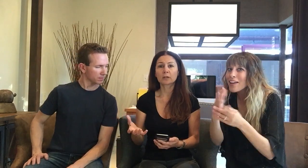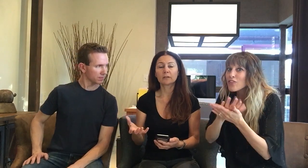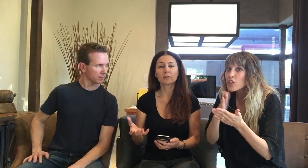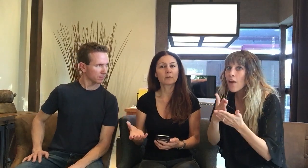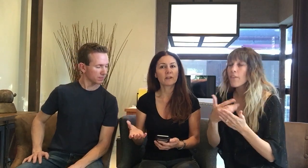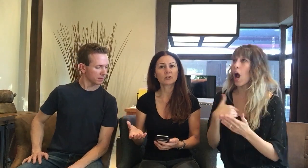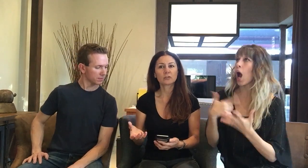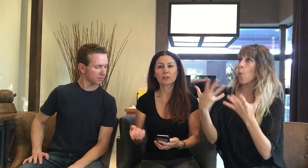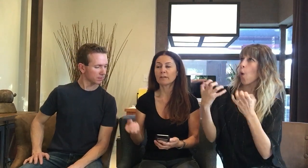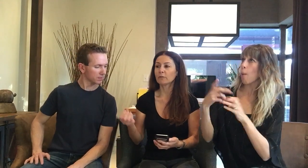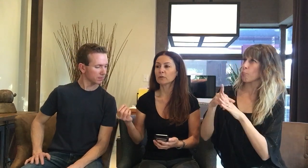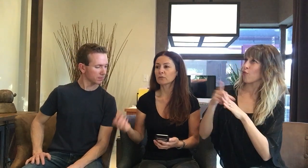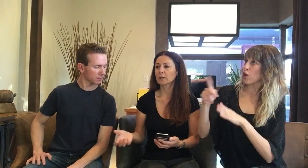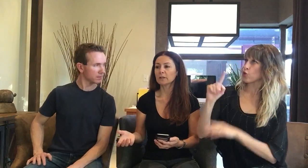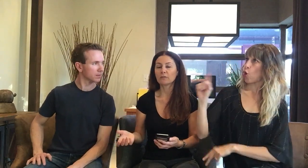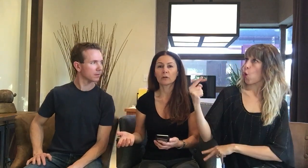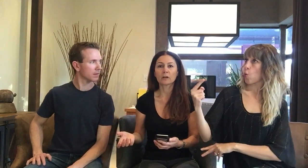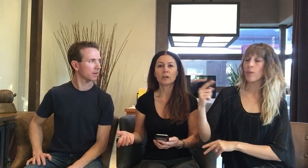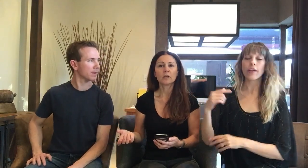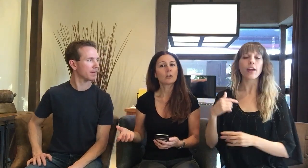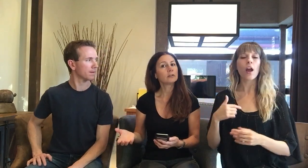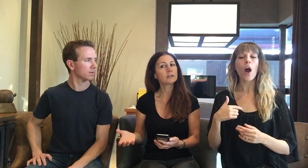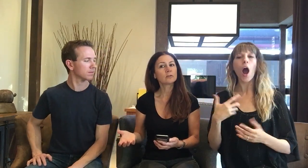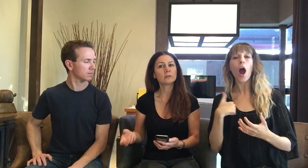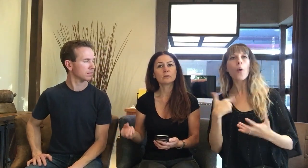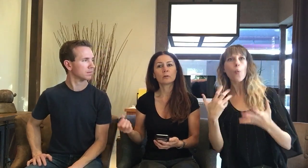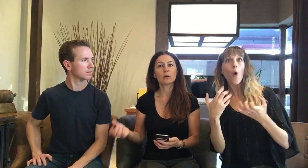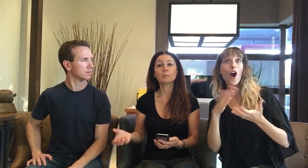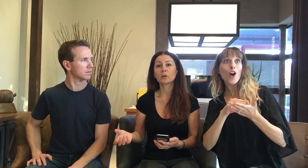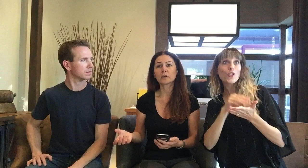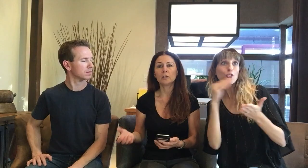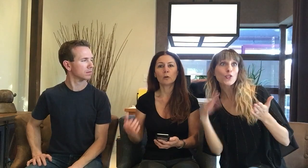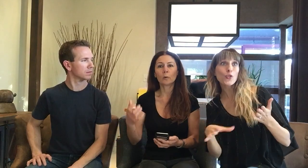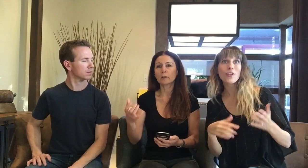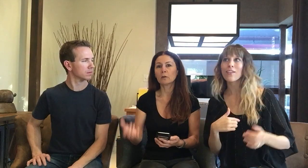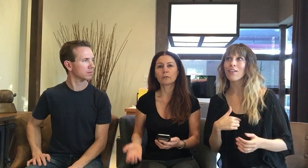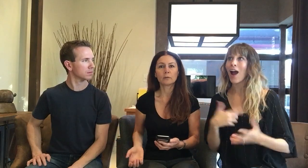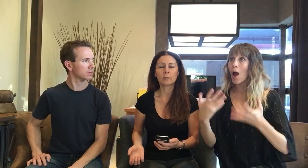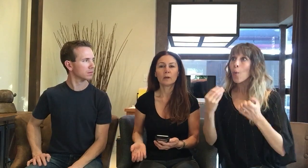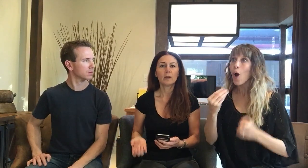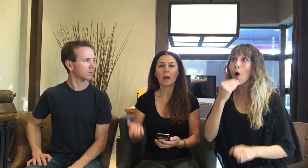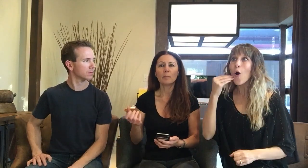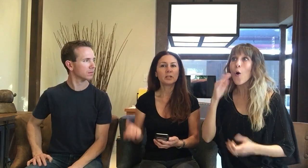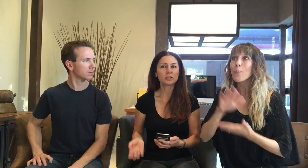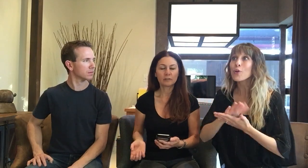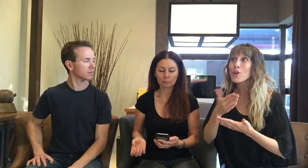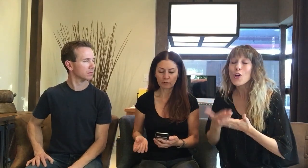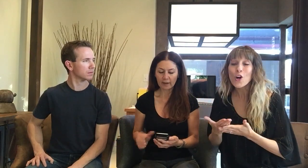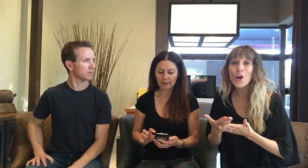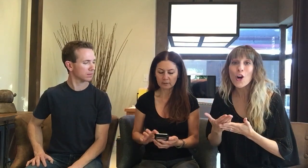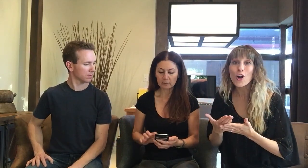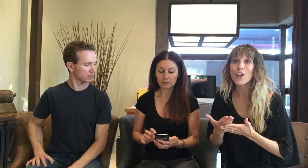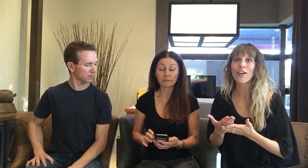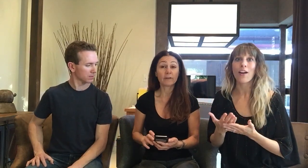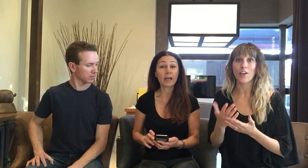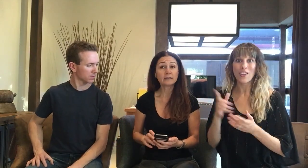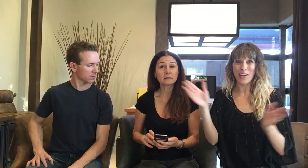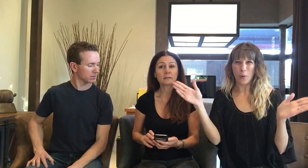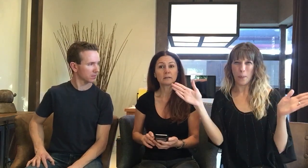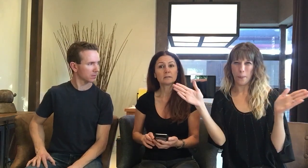strictly for a professional chef or strictly for a culinary student or a home cook, and you don't want to go through a bunch of profiles to find